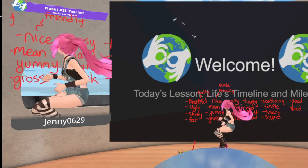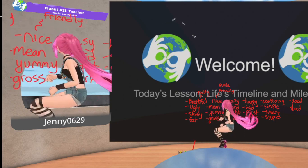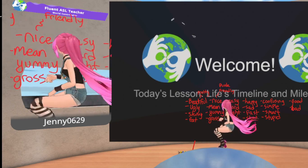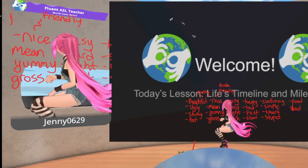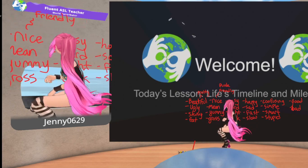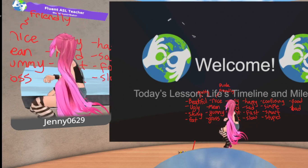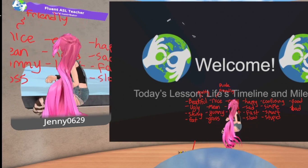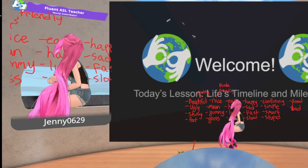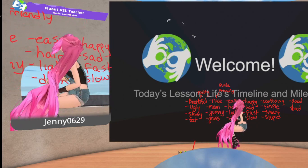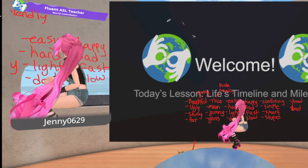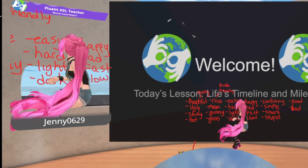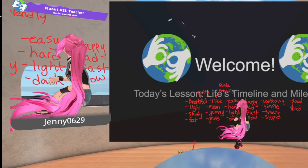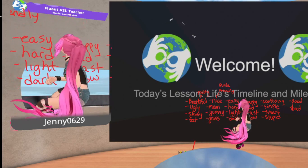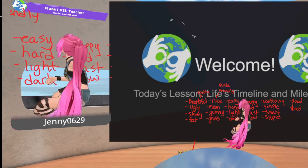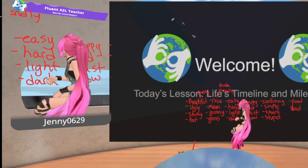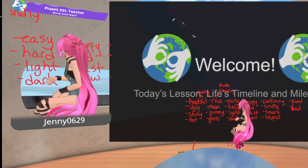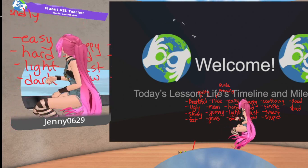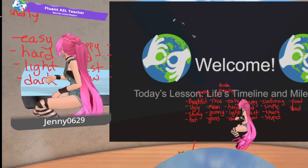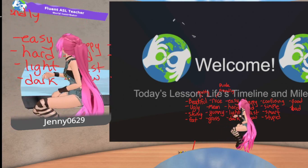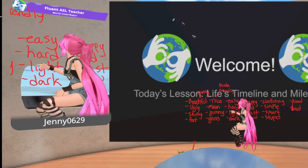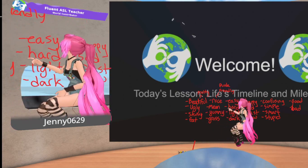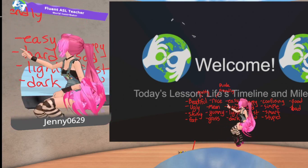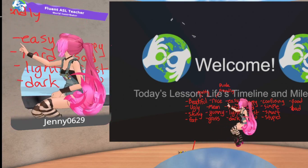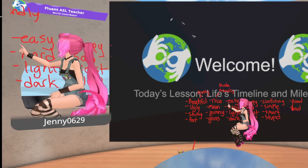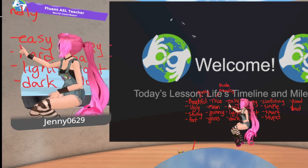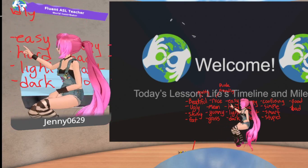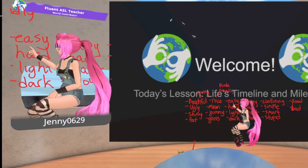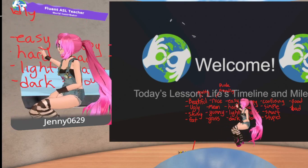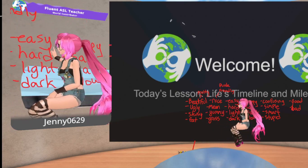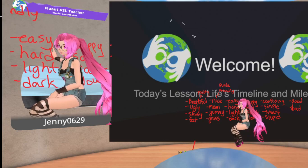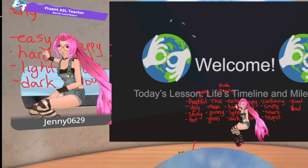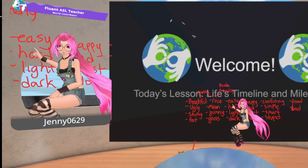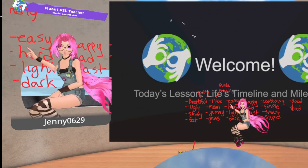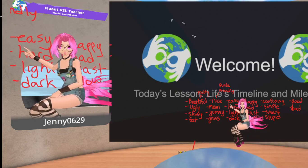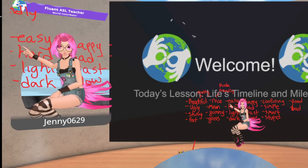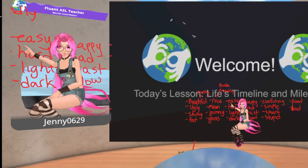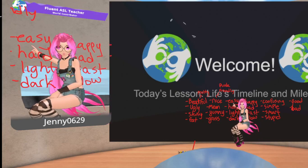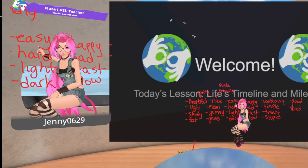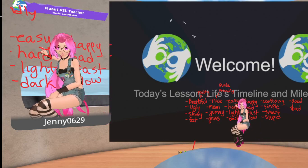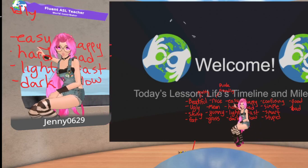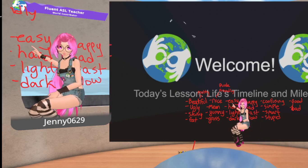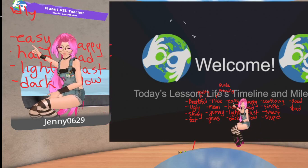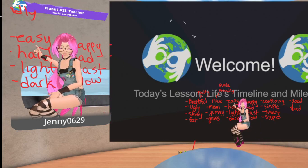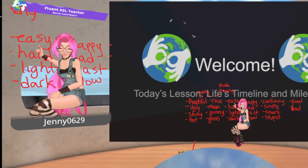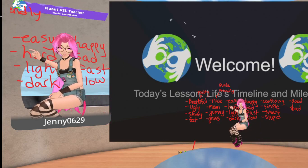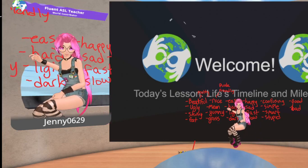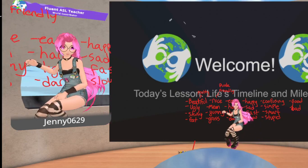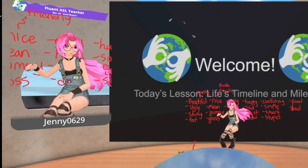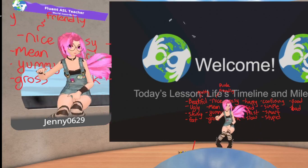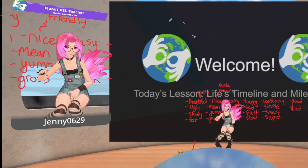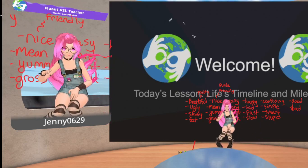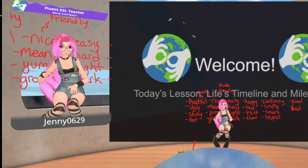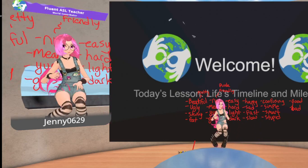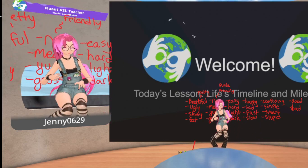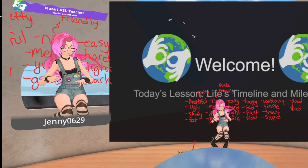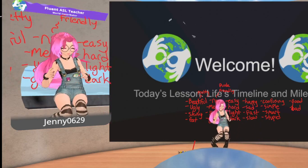Yes. Okay. What about easy? If something is easy, easy. This